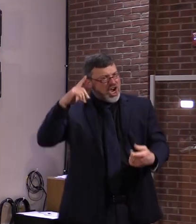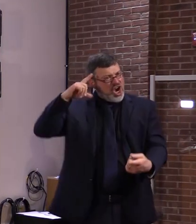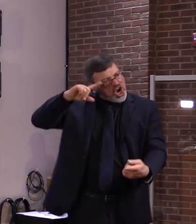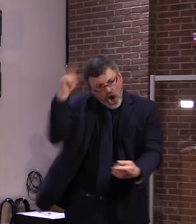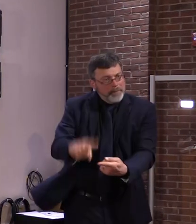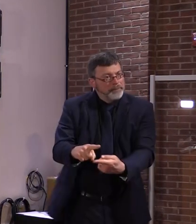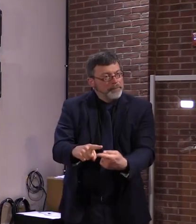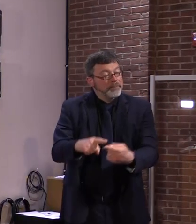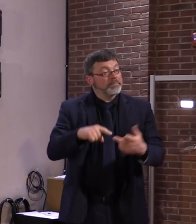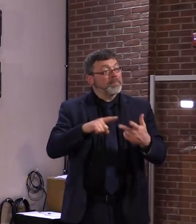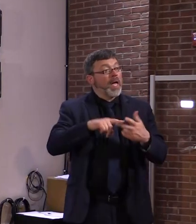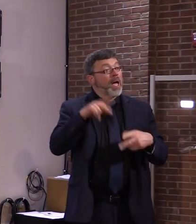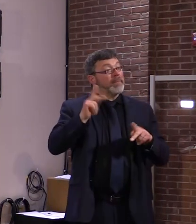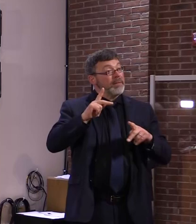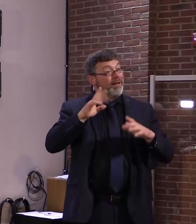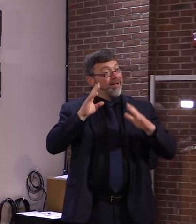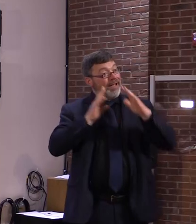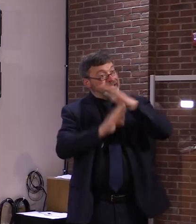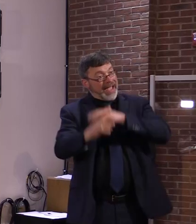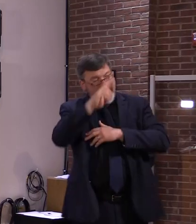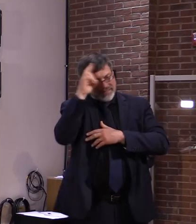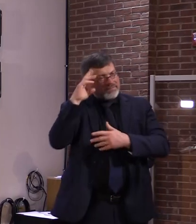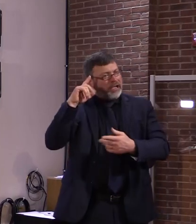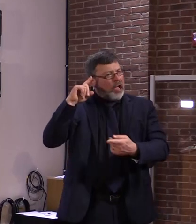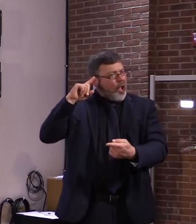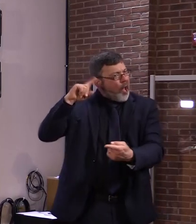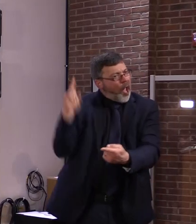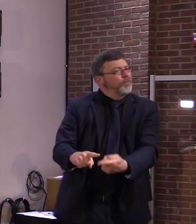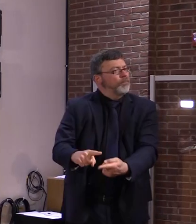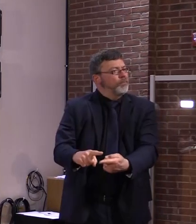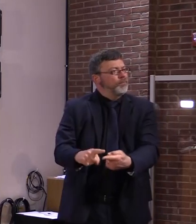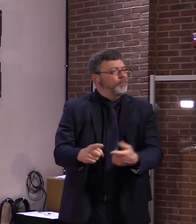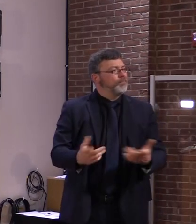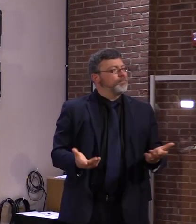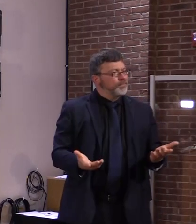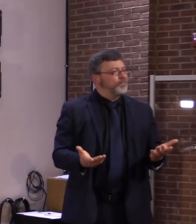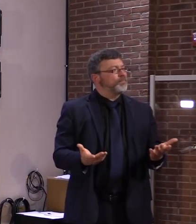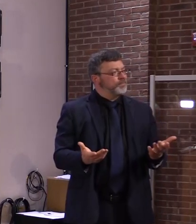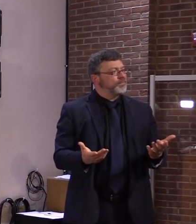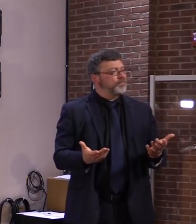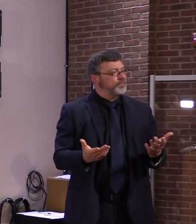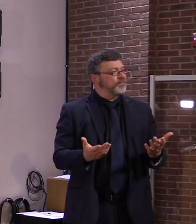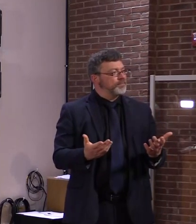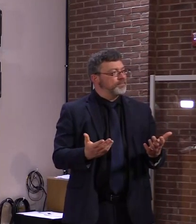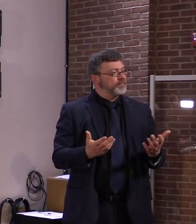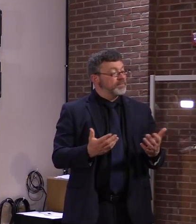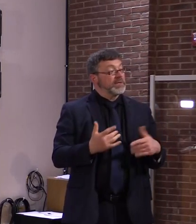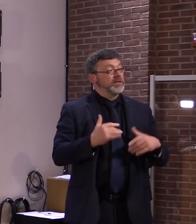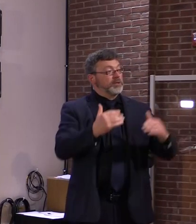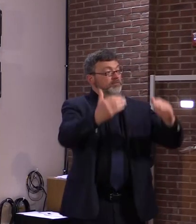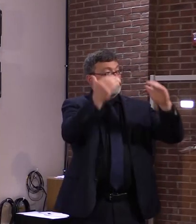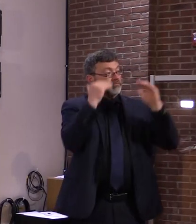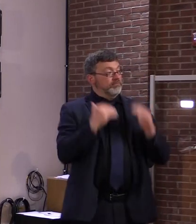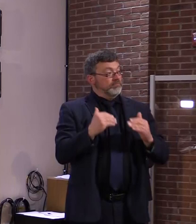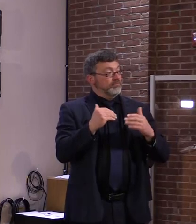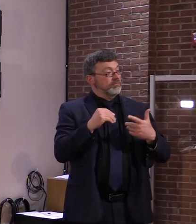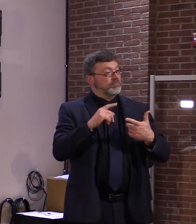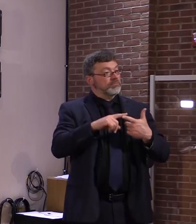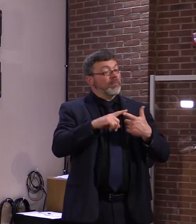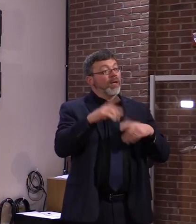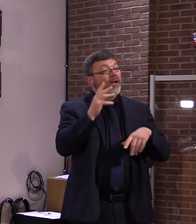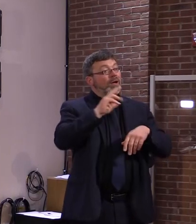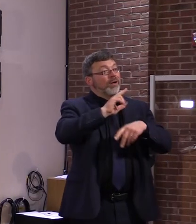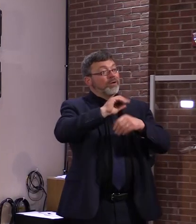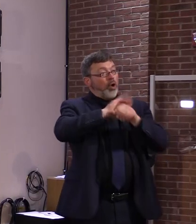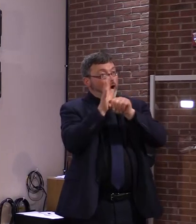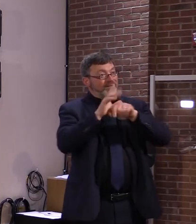Second, our vaccines have proven to be effective against the virus variants now circulating in the U.S. And